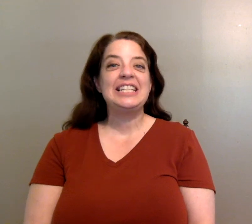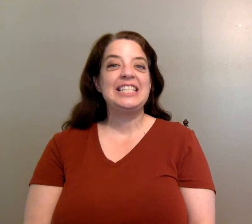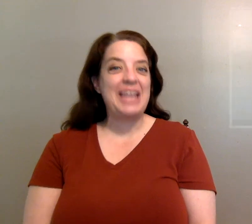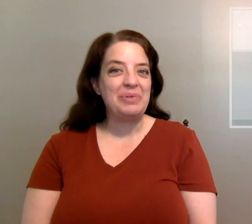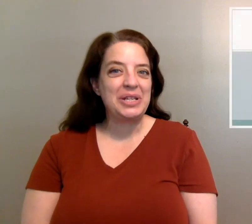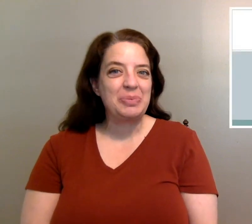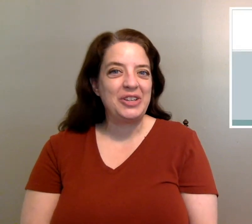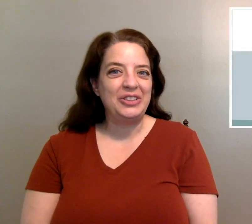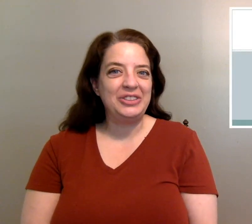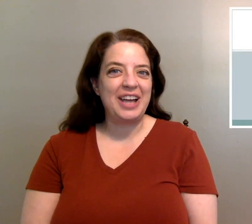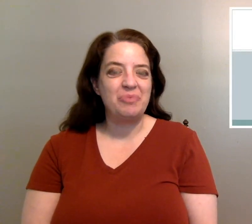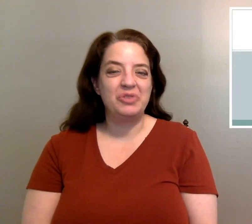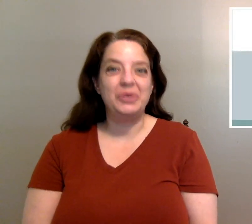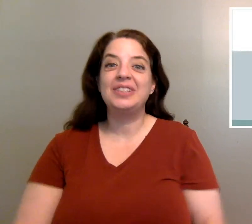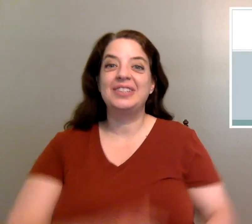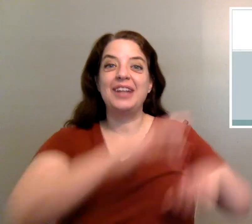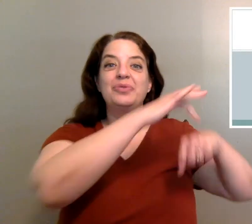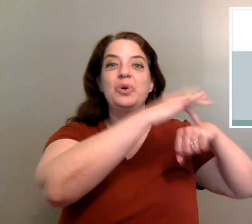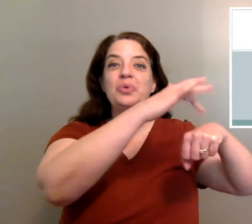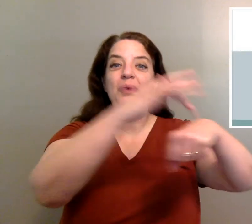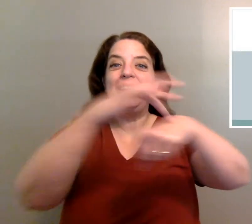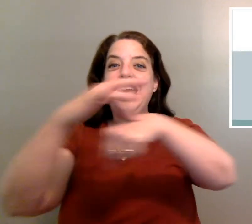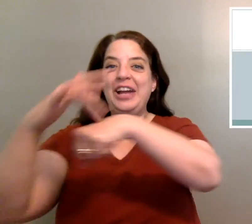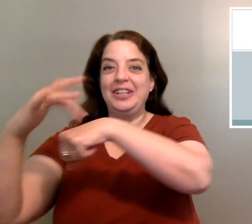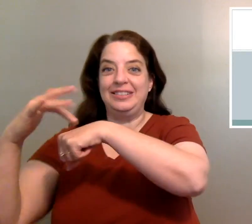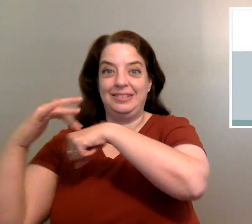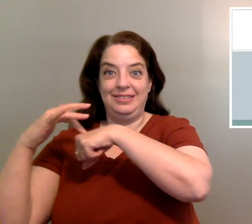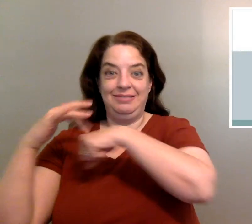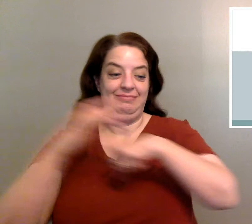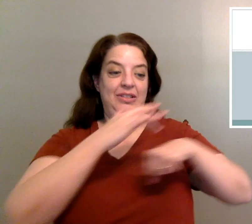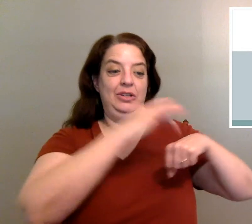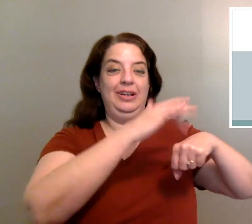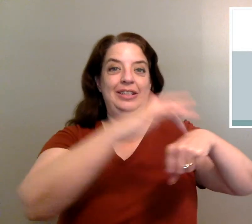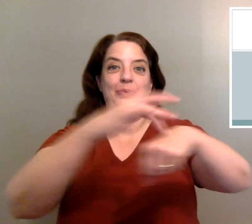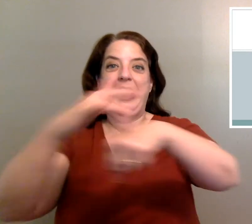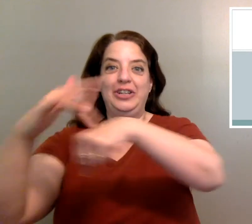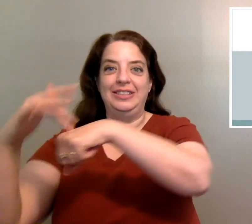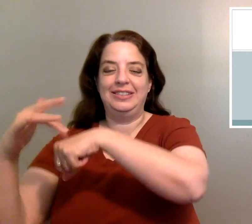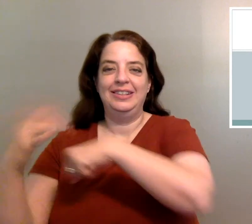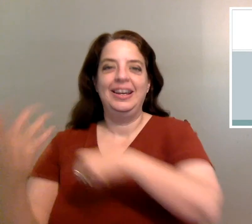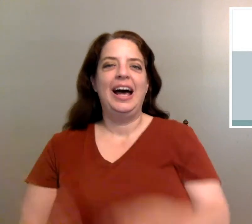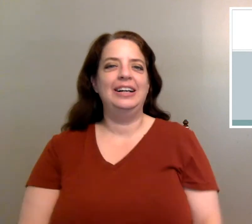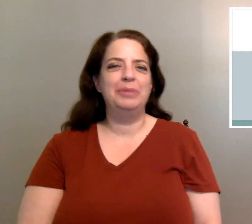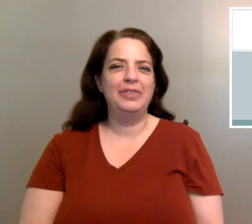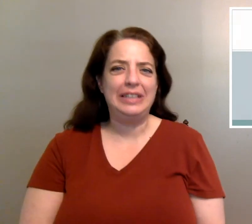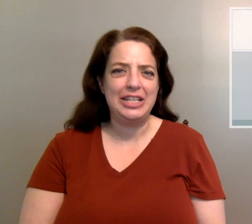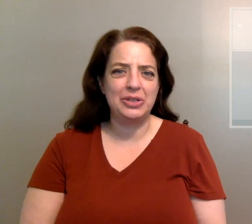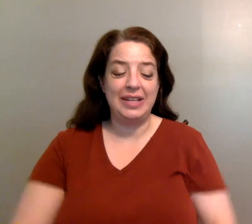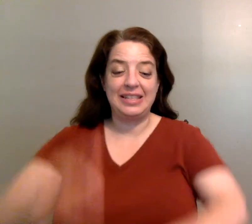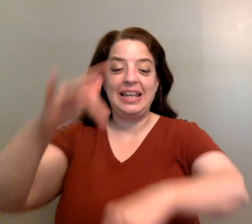Today we're going to spend a little time reviewing signs for running errands. Errands. Let me give you a little history of that sign.